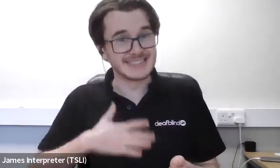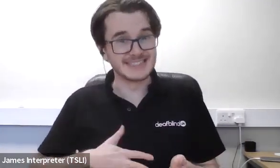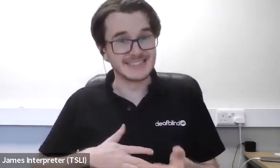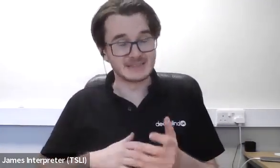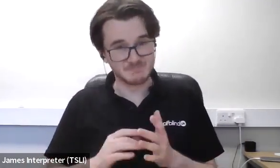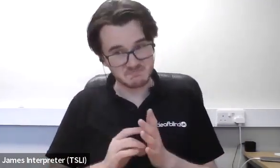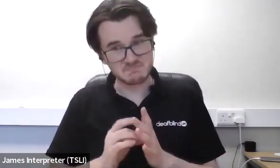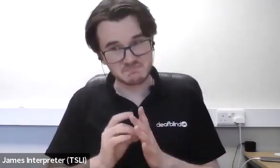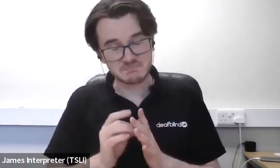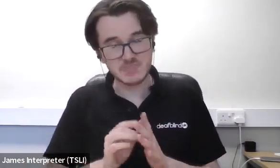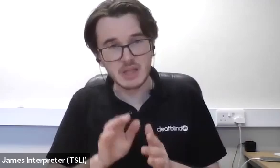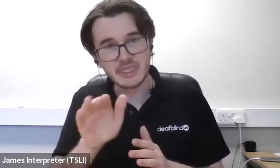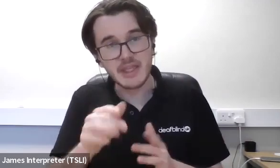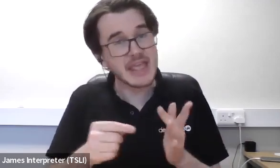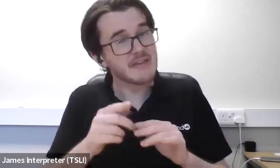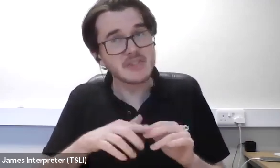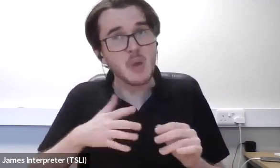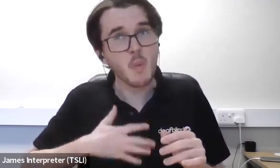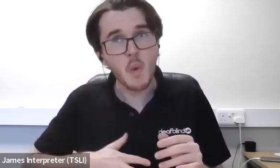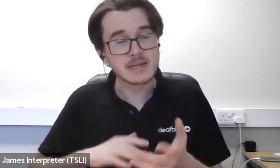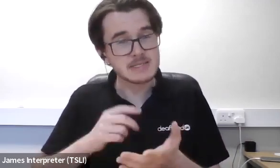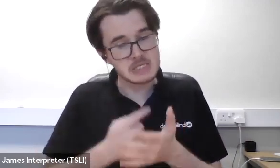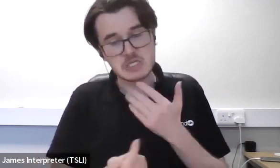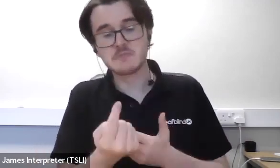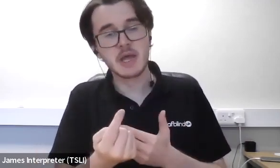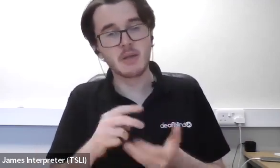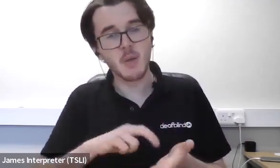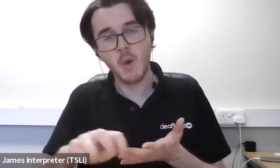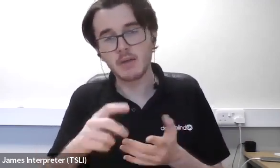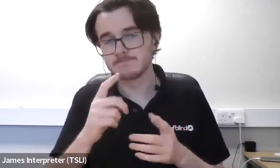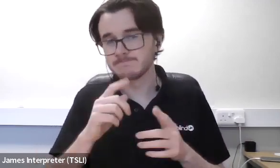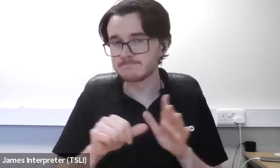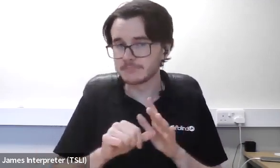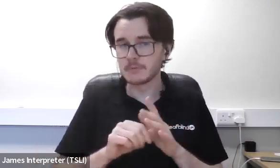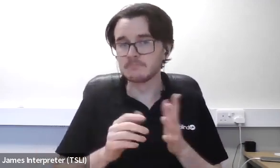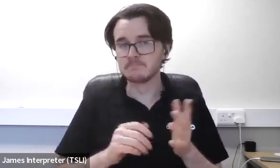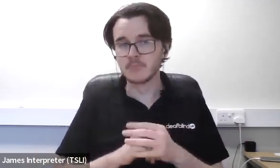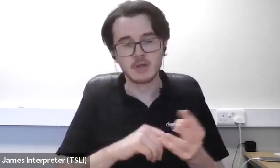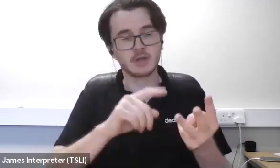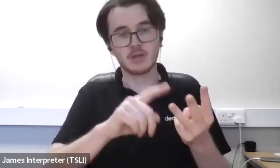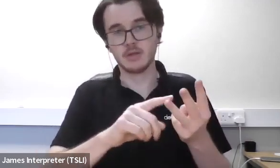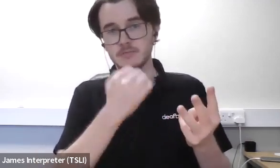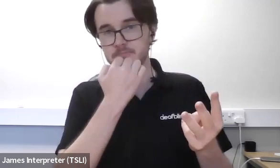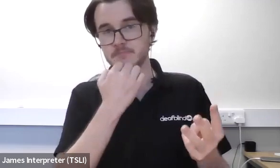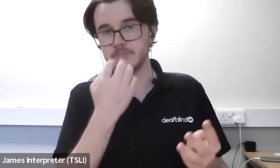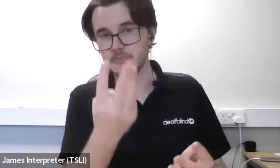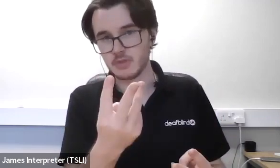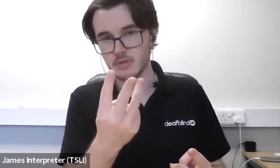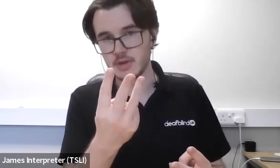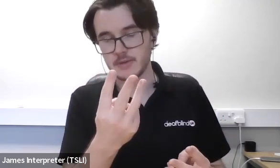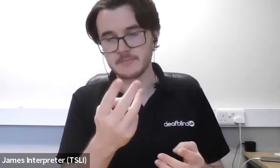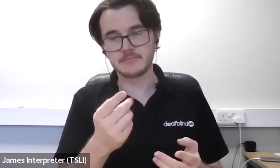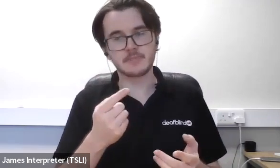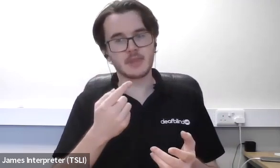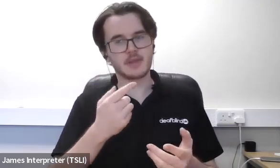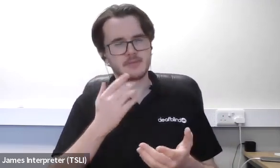were to independently become active again. And number 3, that they believed that the